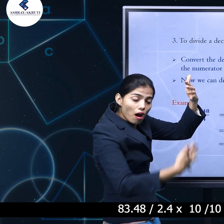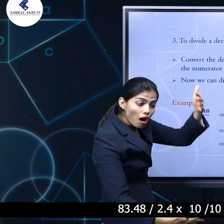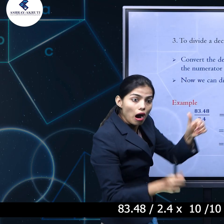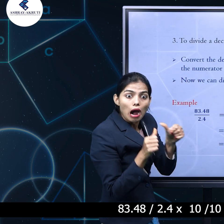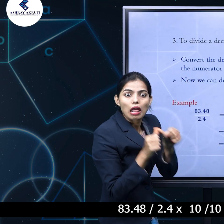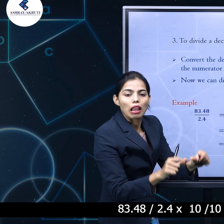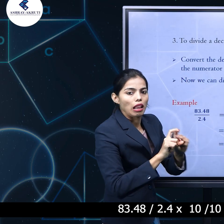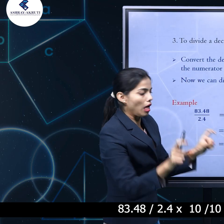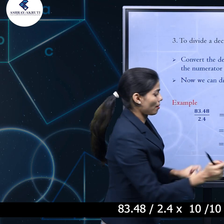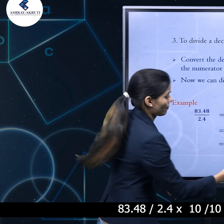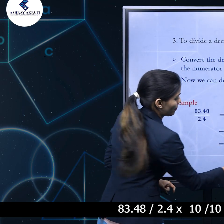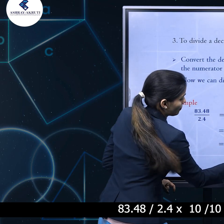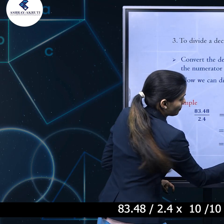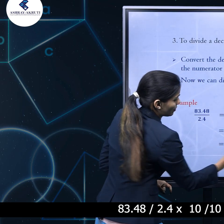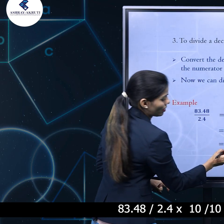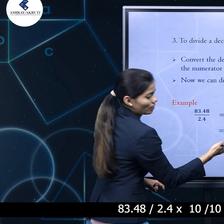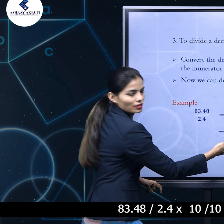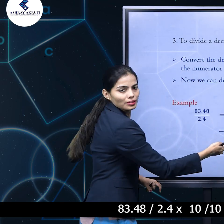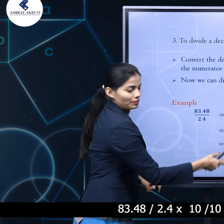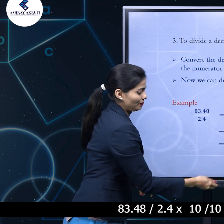is equal to 34.75.